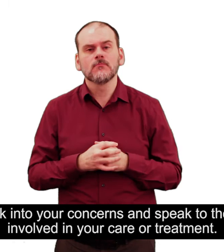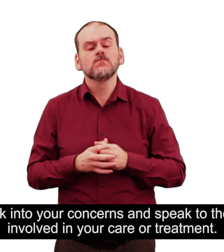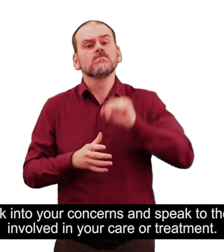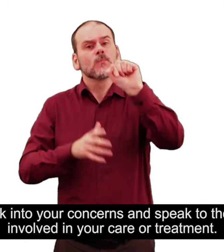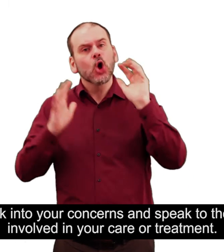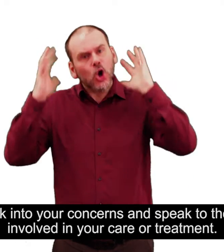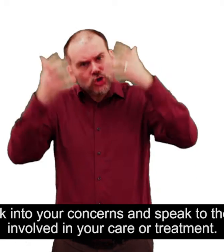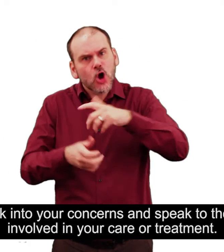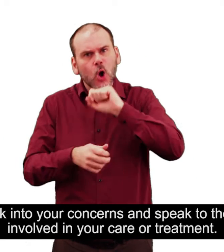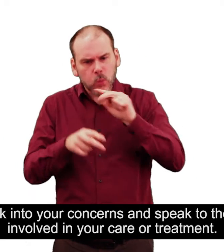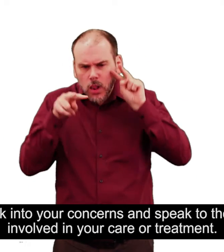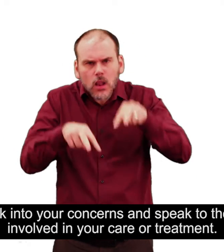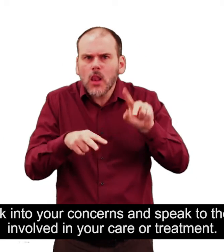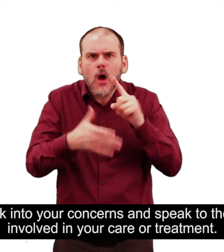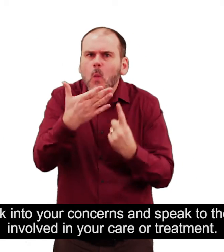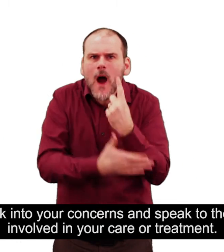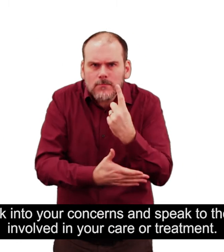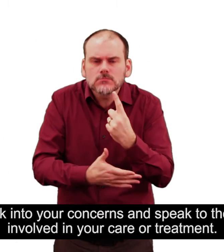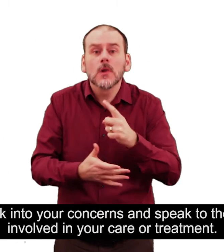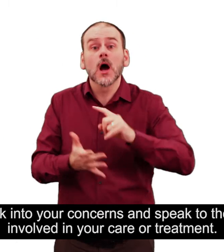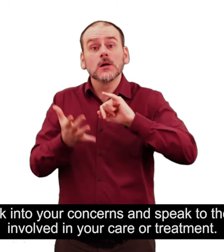Look into your concerns and speak to the staff involved in your care or treatment.